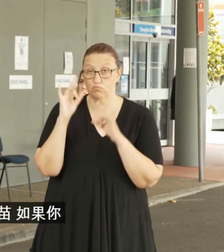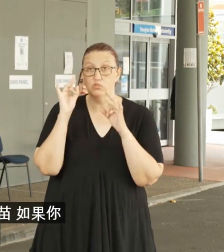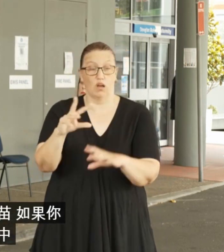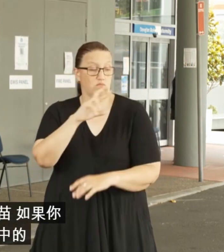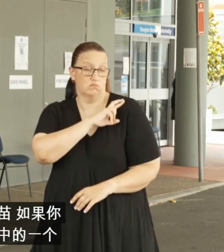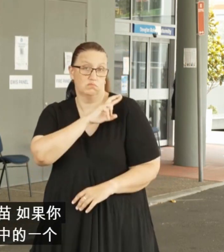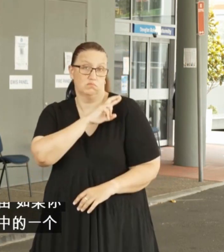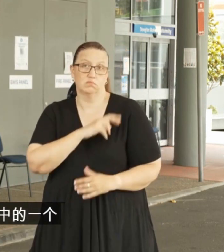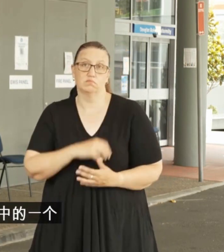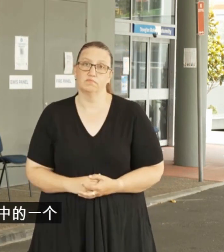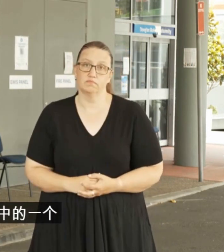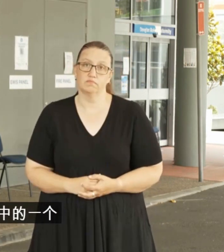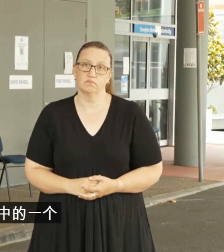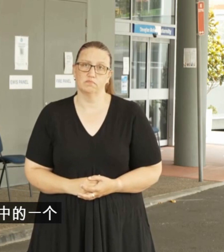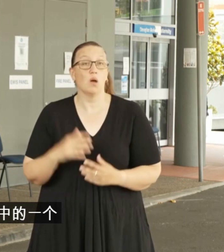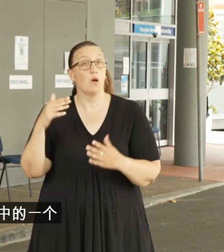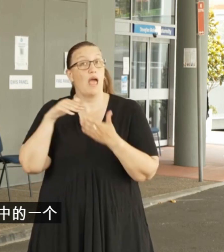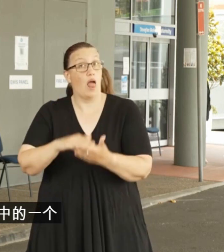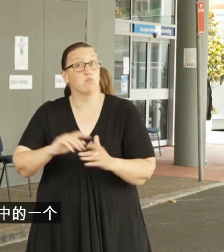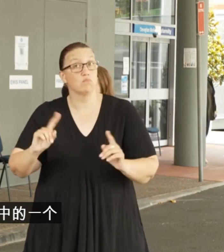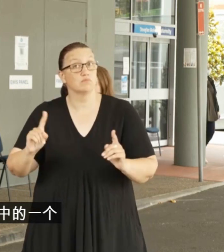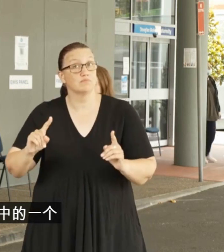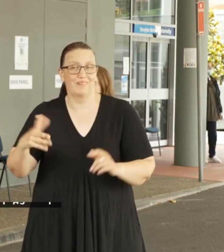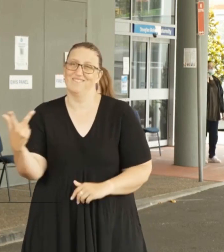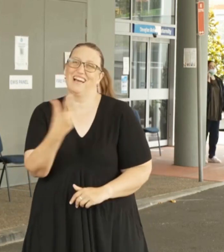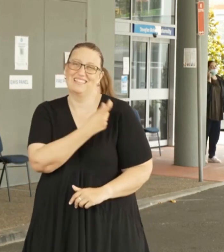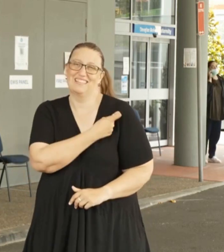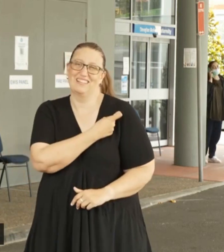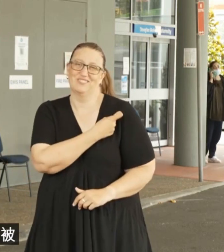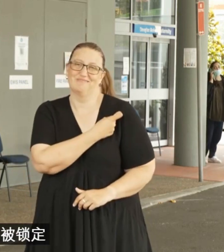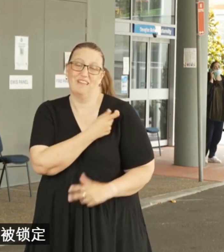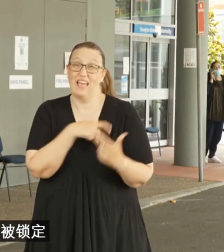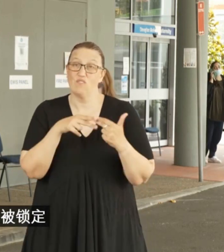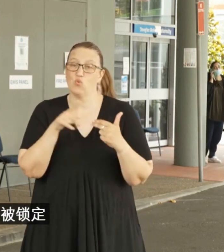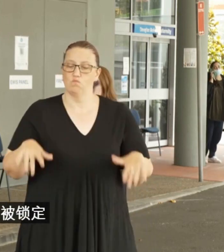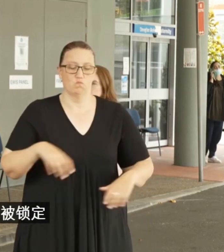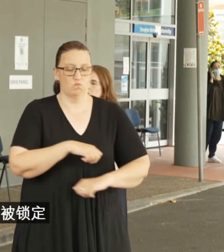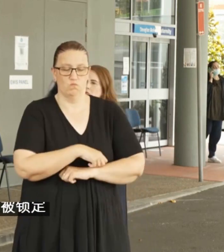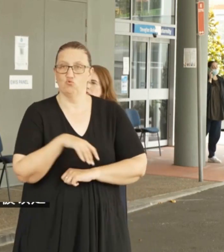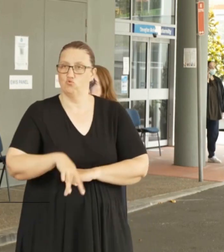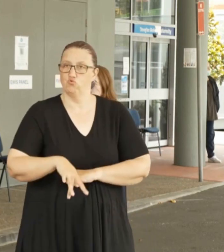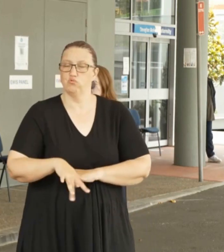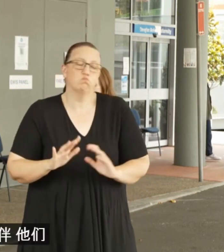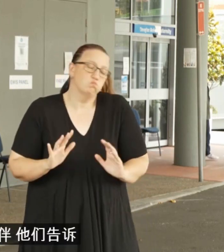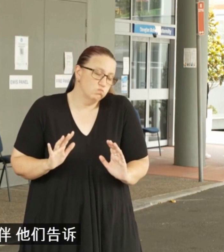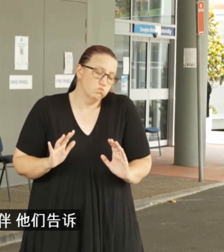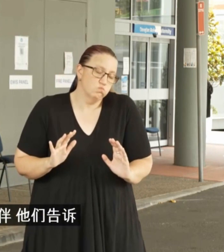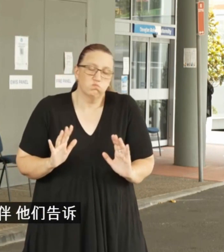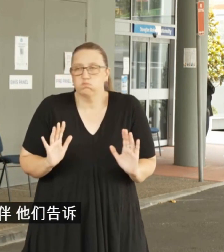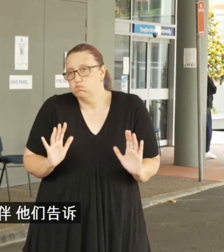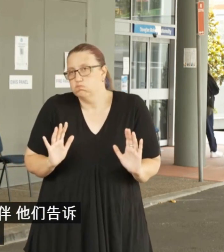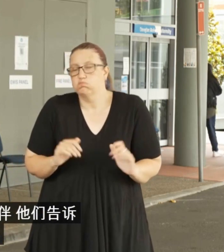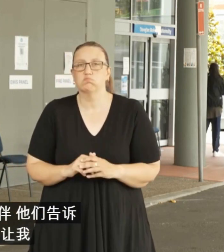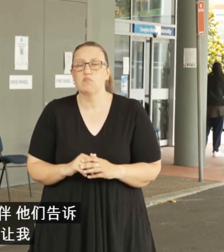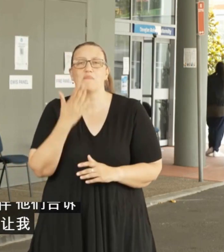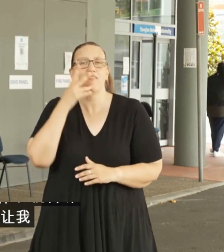those unvaccinated people out there, really rethink your way of thinking. I know some people are locked into this. They've told their mates, they've told their friends,